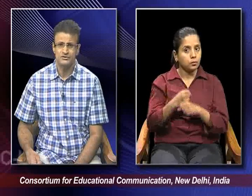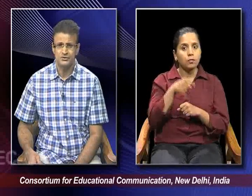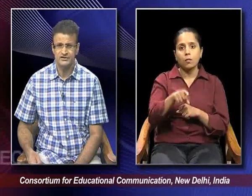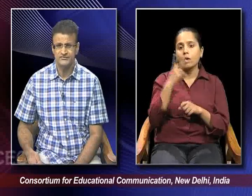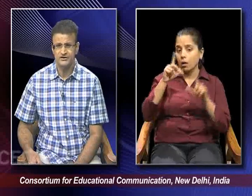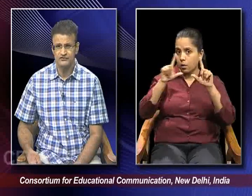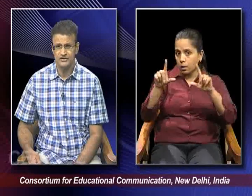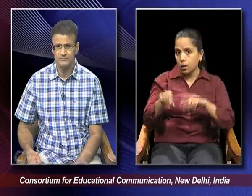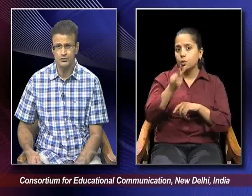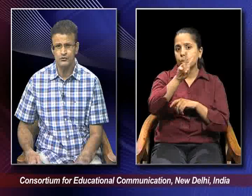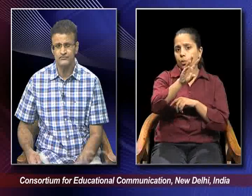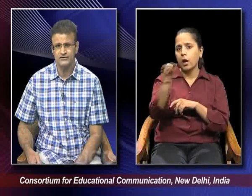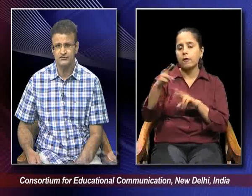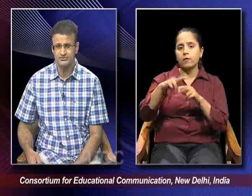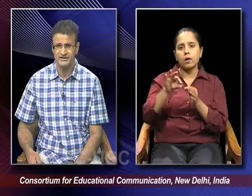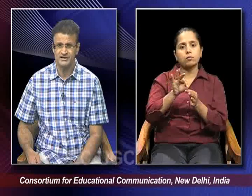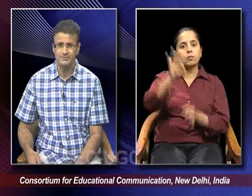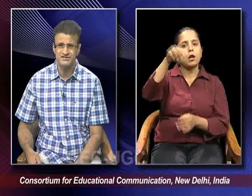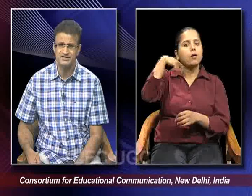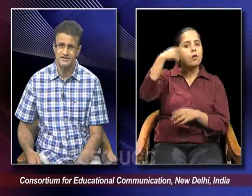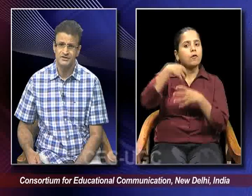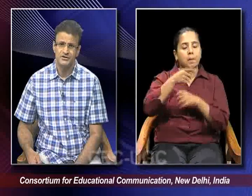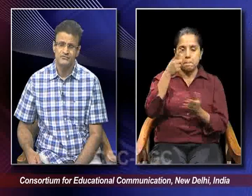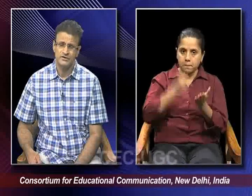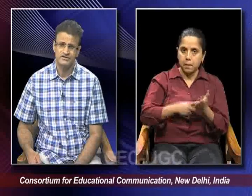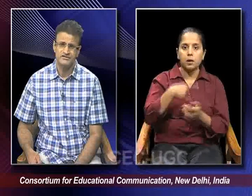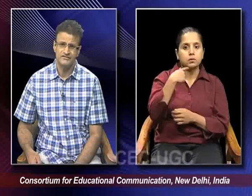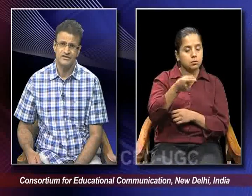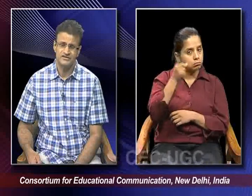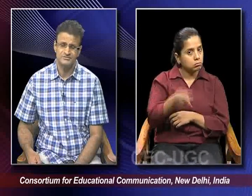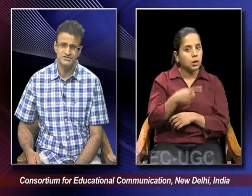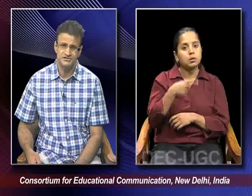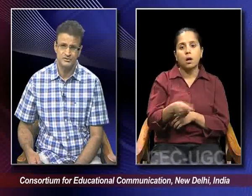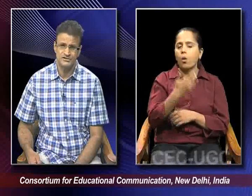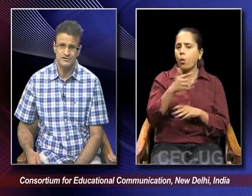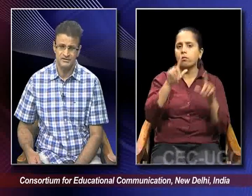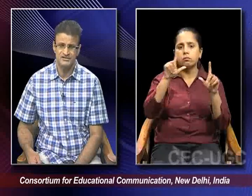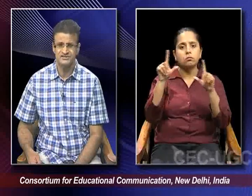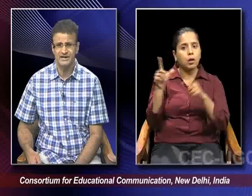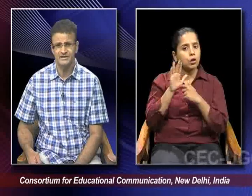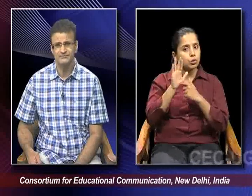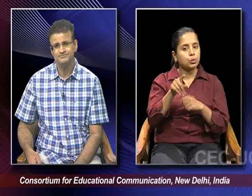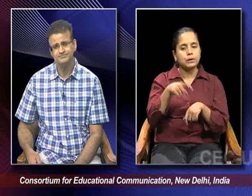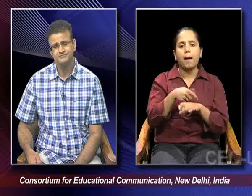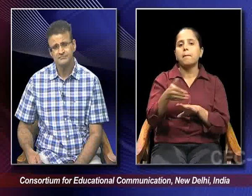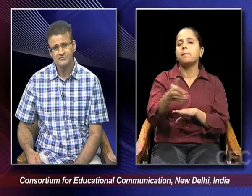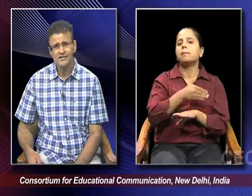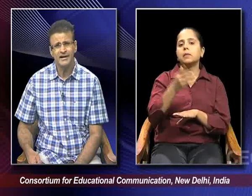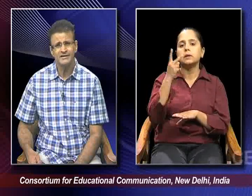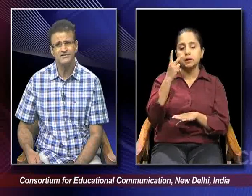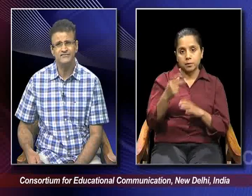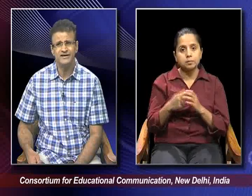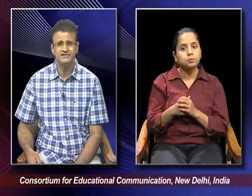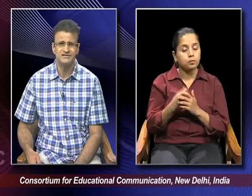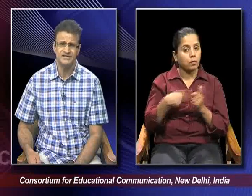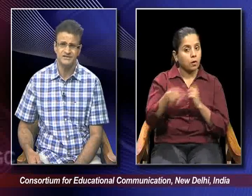of the 200 feet of the approved film was made compulsory for every exhibition during this time. And